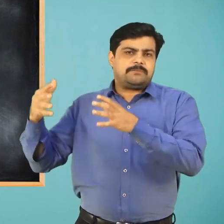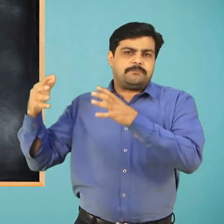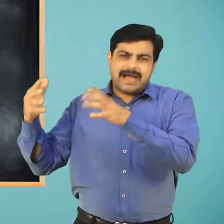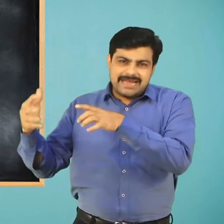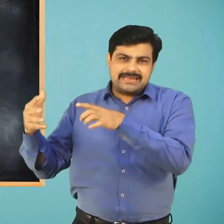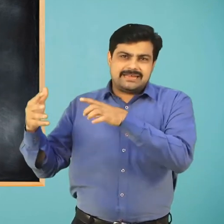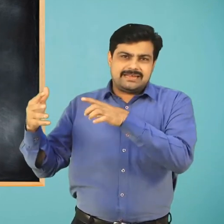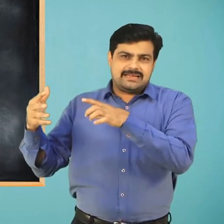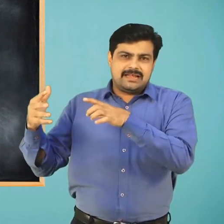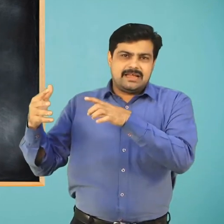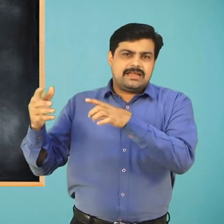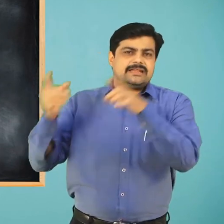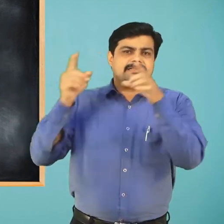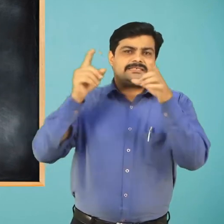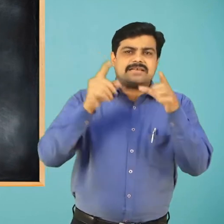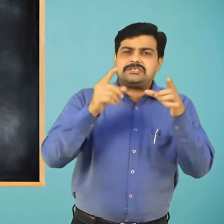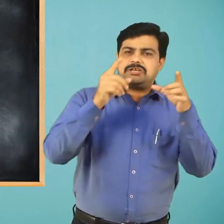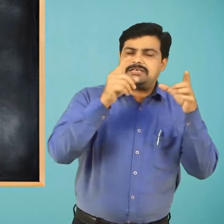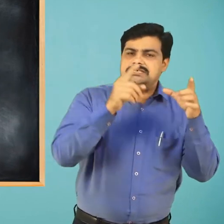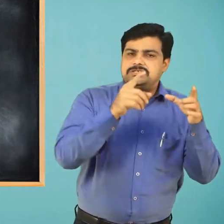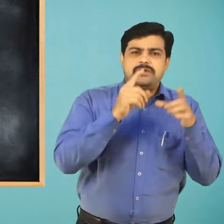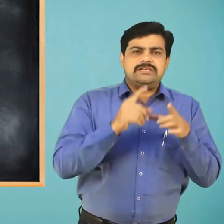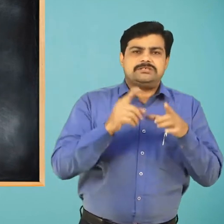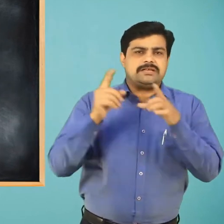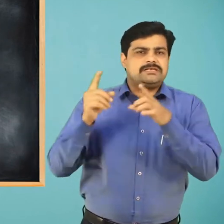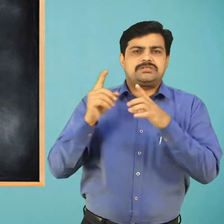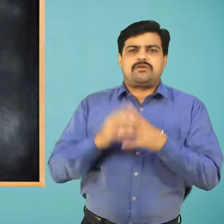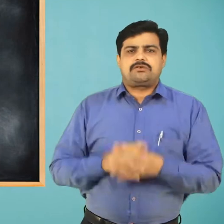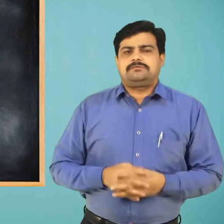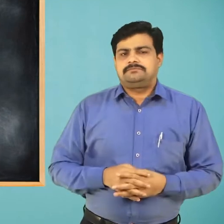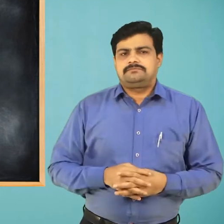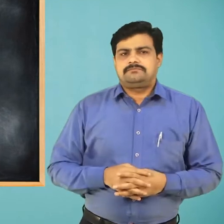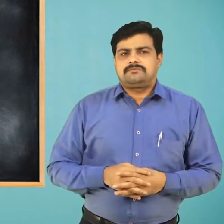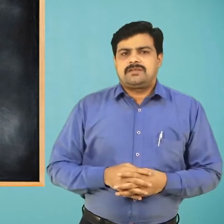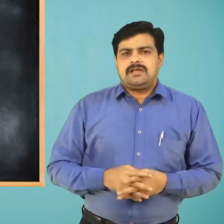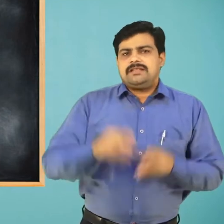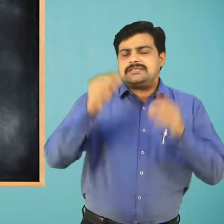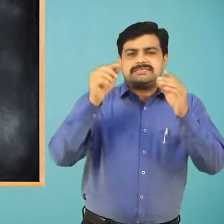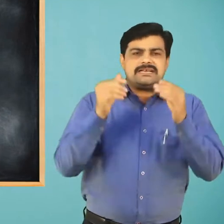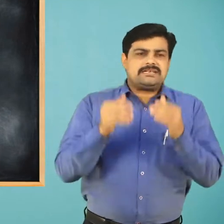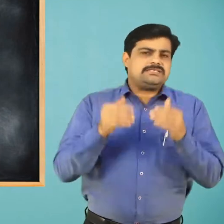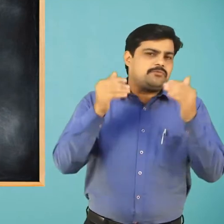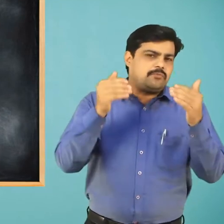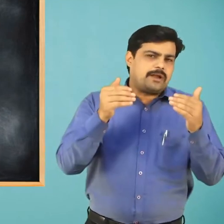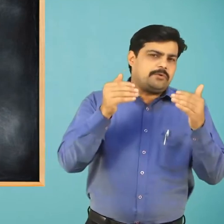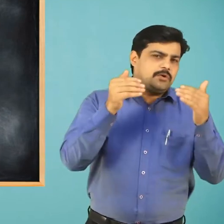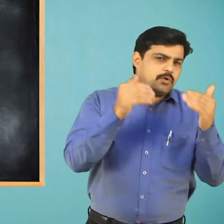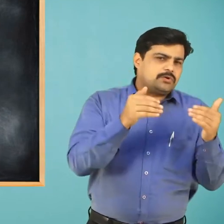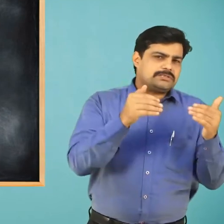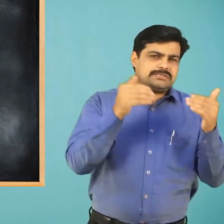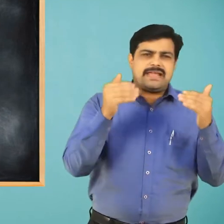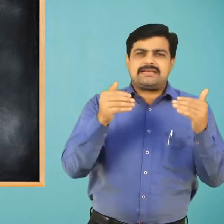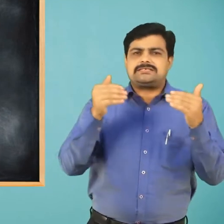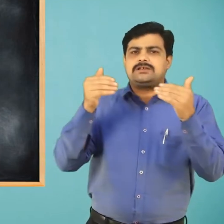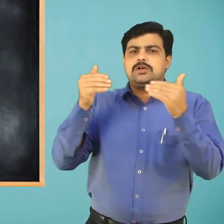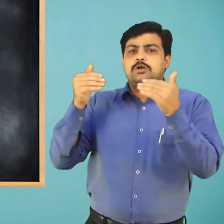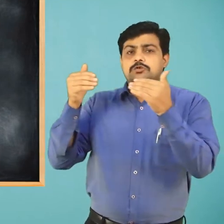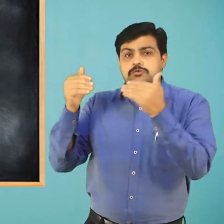preposition by in such a situation is wrong. In this sentence, the verb knows takes